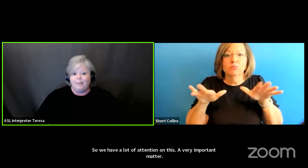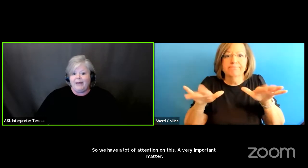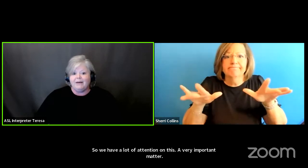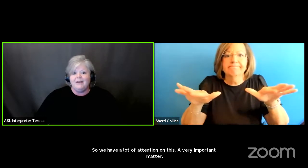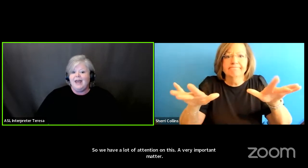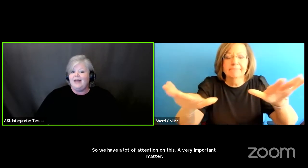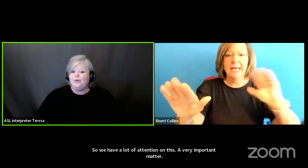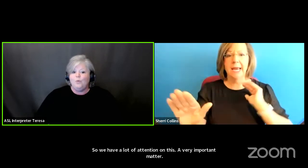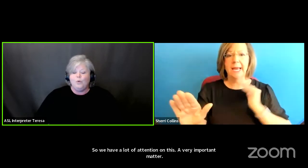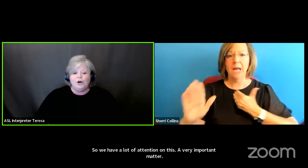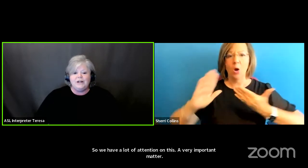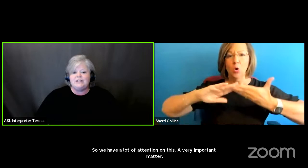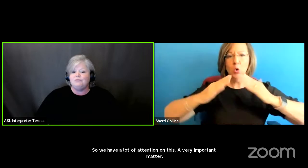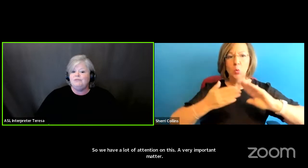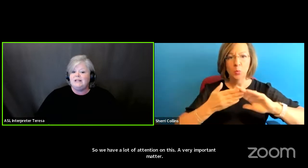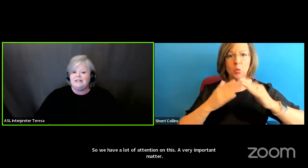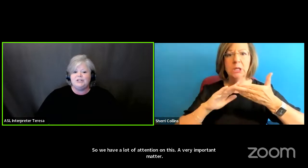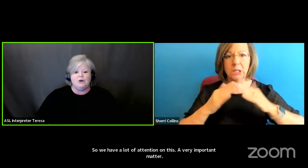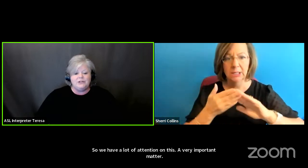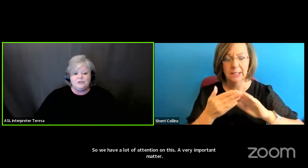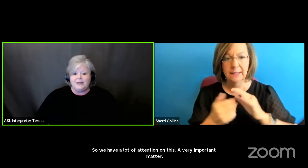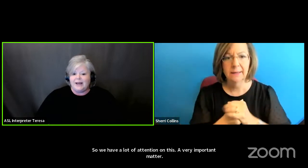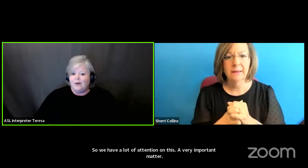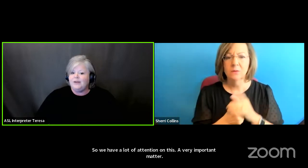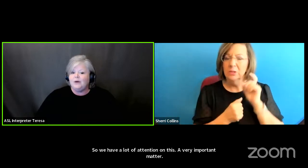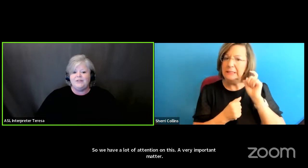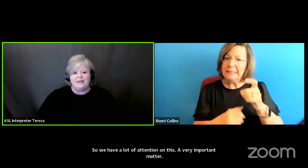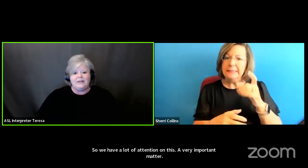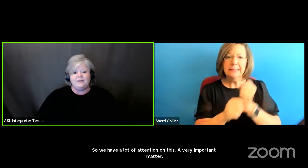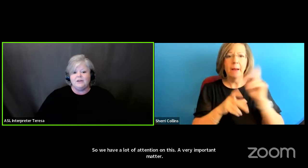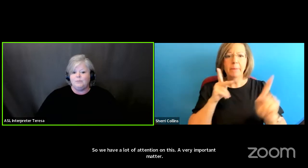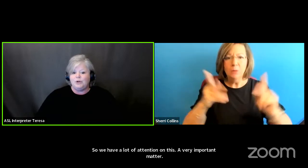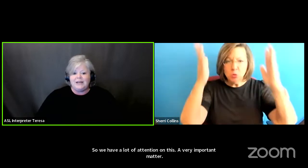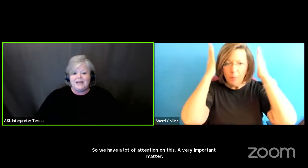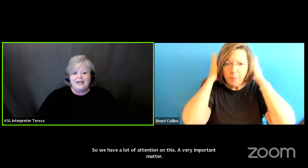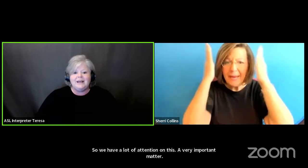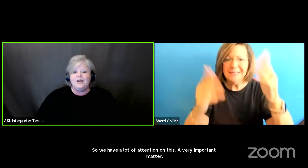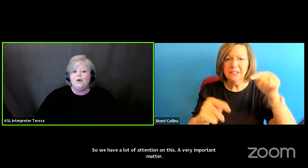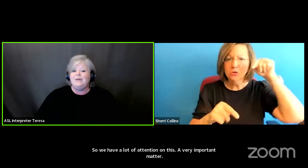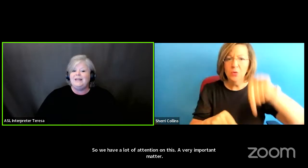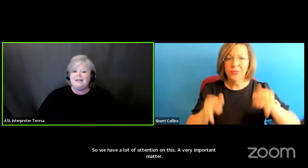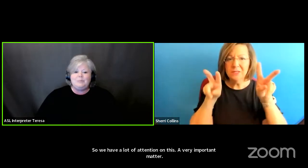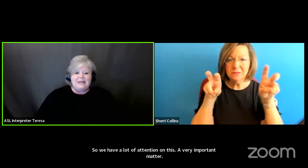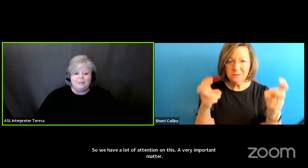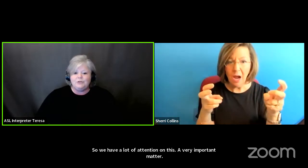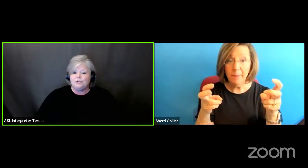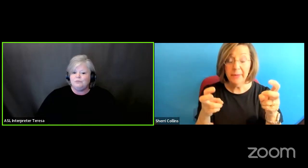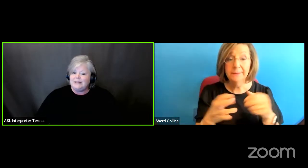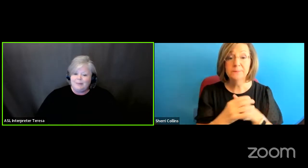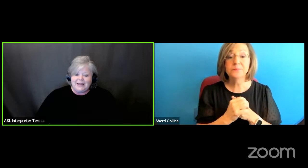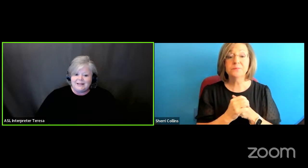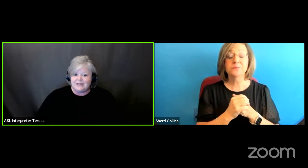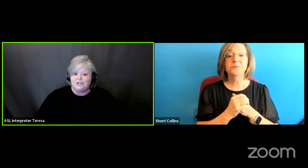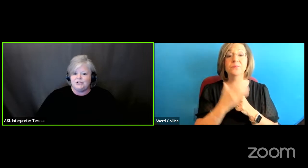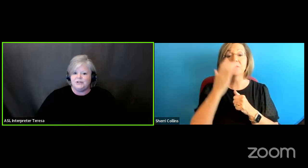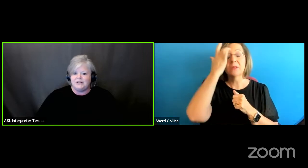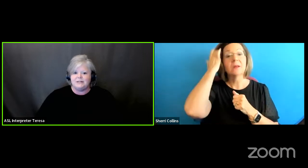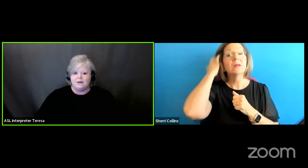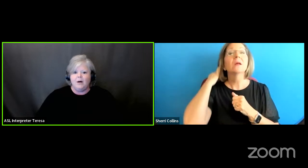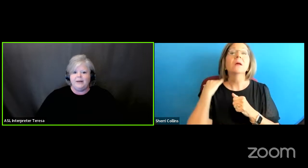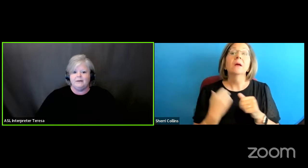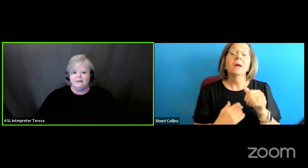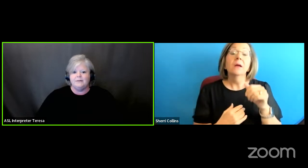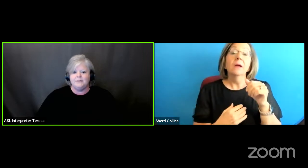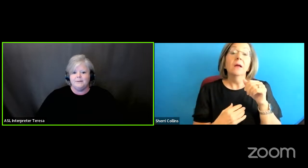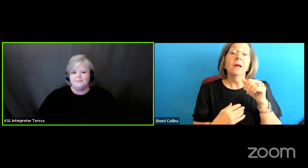important topic. And the word is really starting to get out there within the community. We need people to really pay attention to